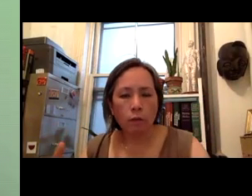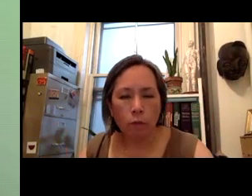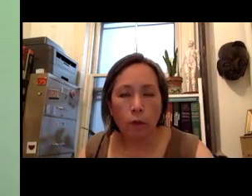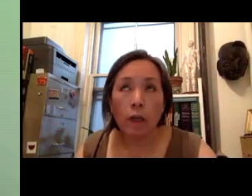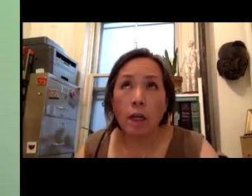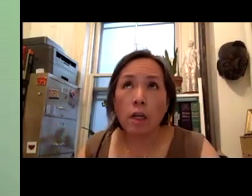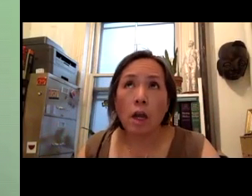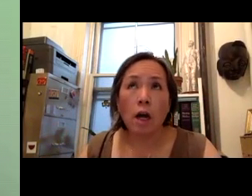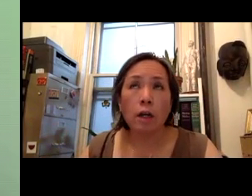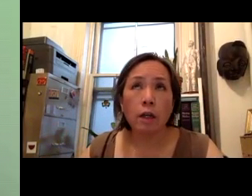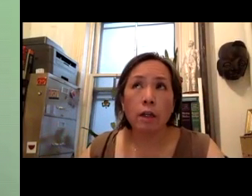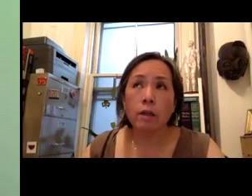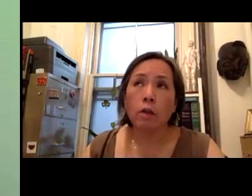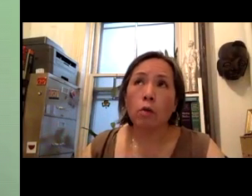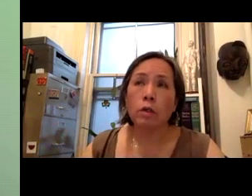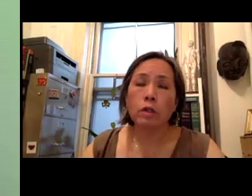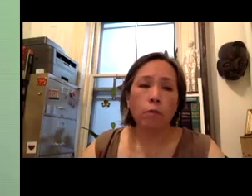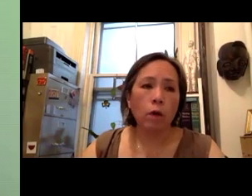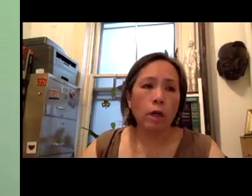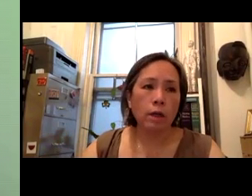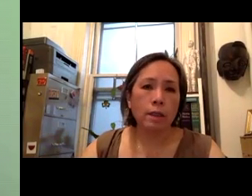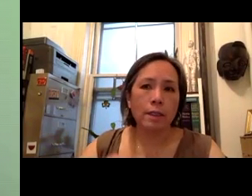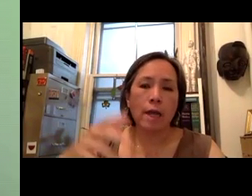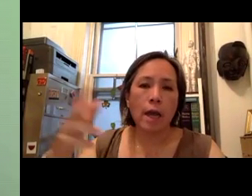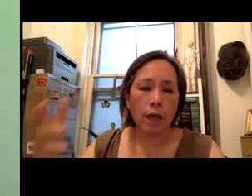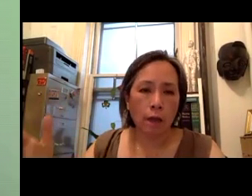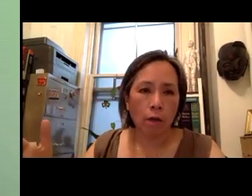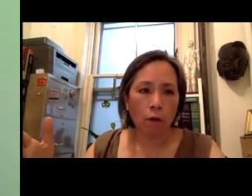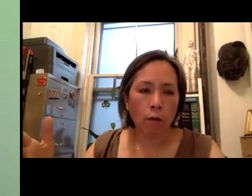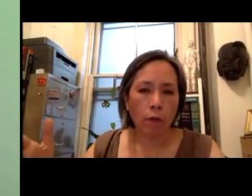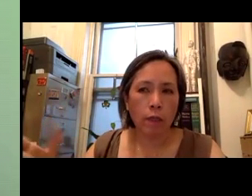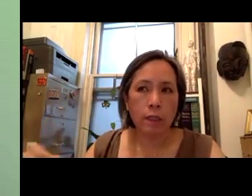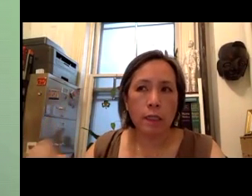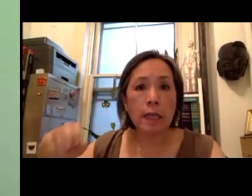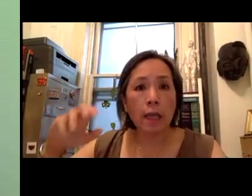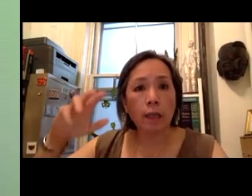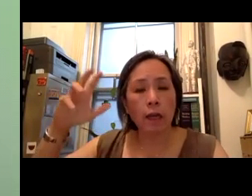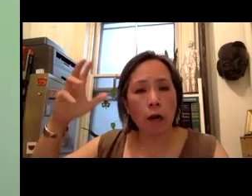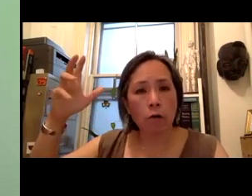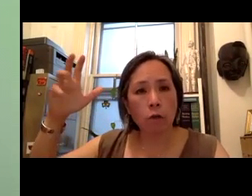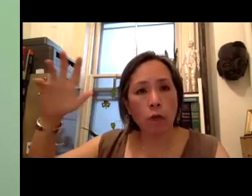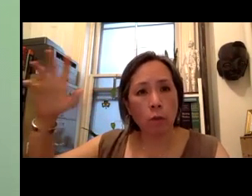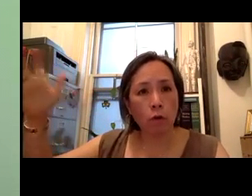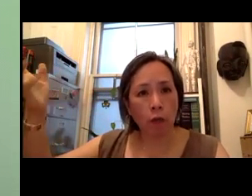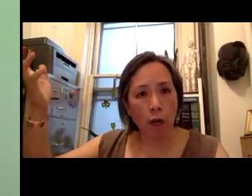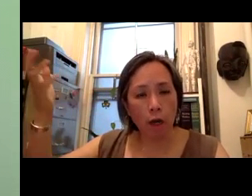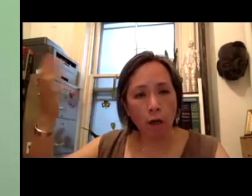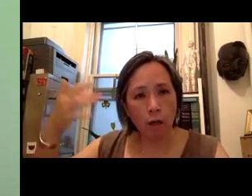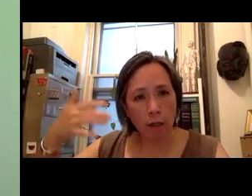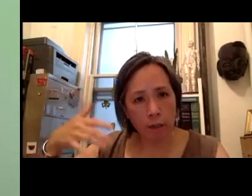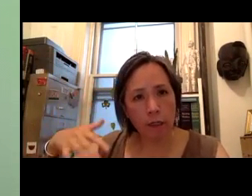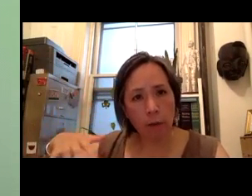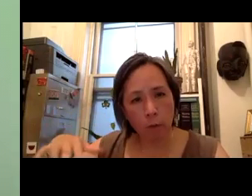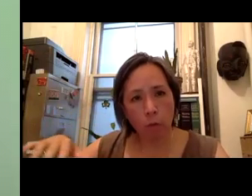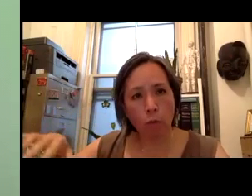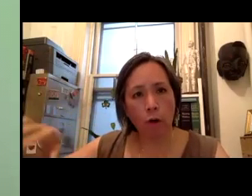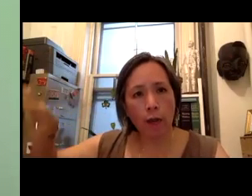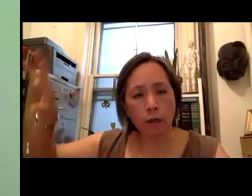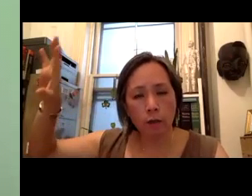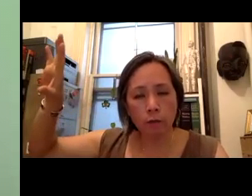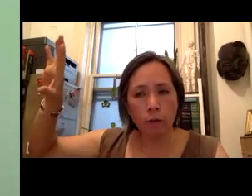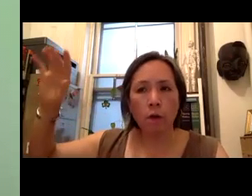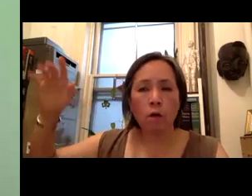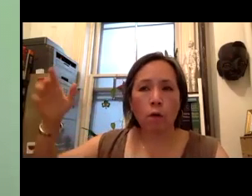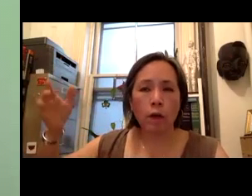yin and yang in the course of one's day, right? We can see daylight hours being more yang. It's a time when we're